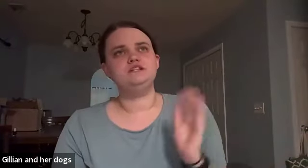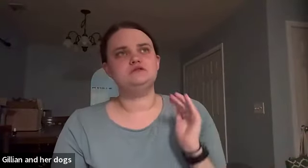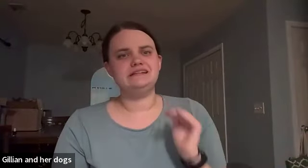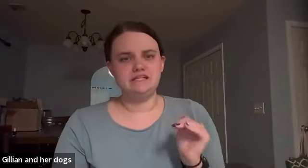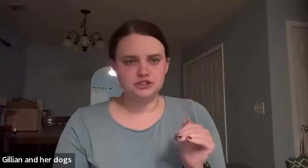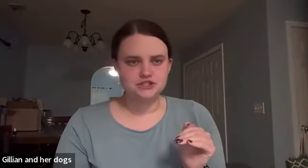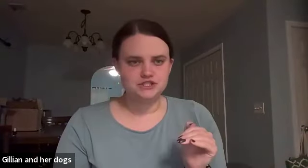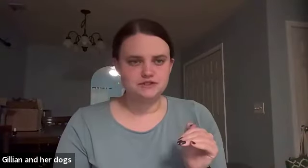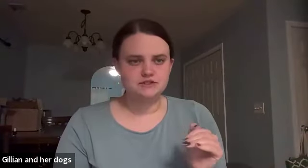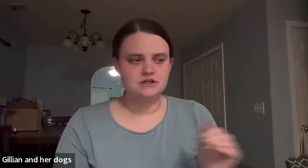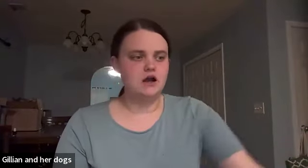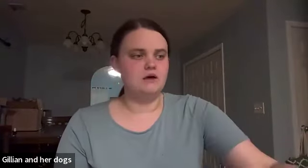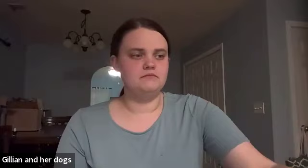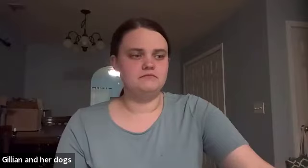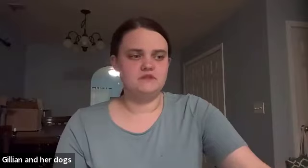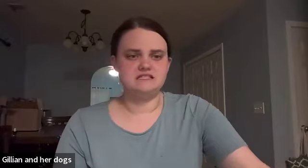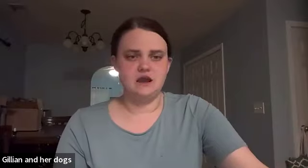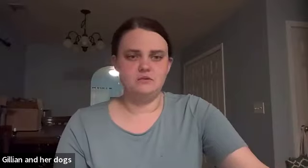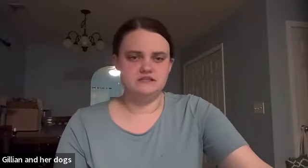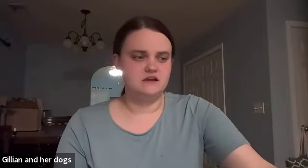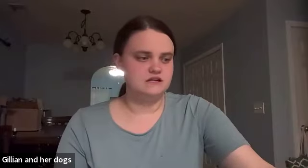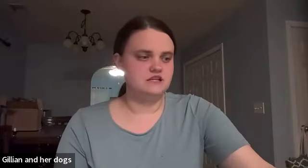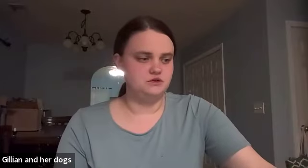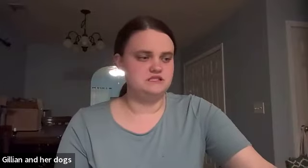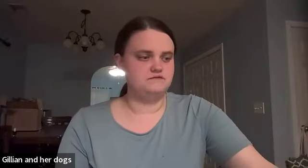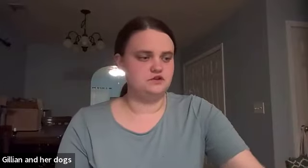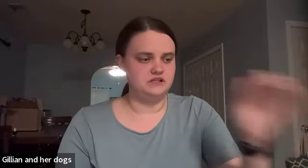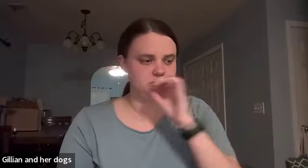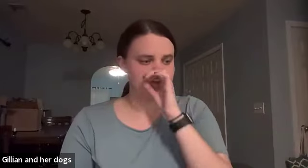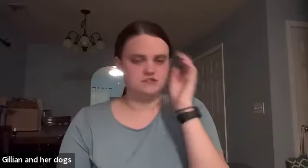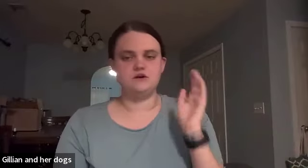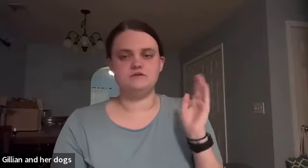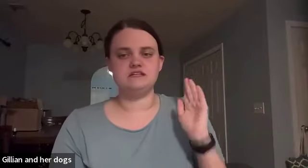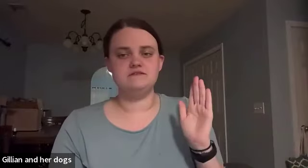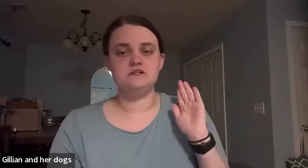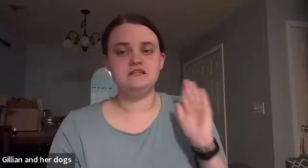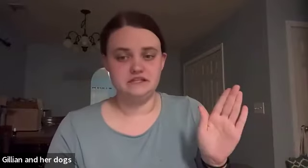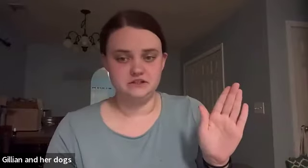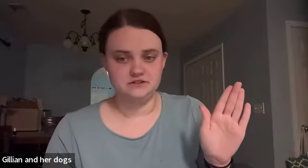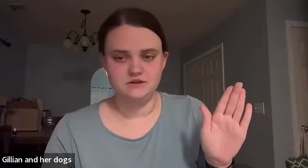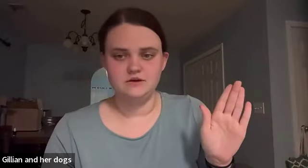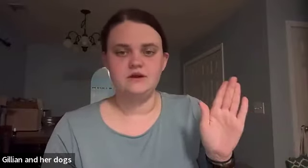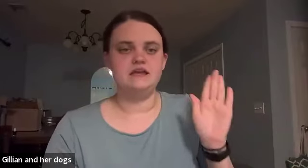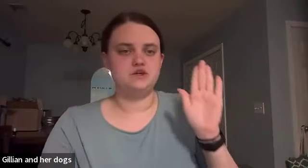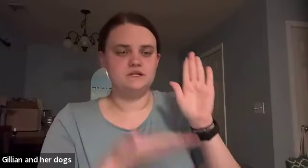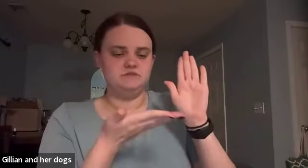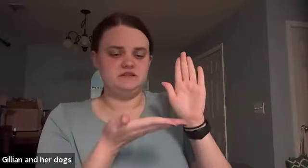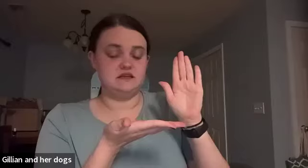do cleaners. That's like how we sign. It's like you would sign for cleaners. So the sign for cleaners is going to be the